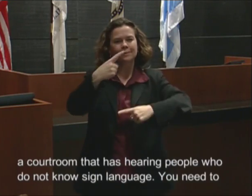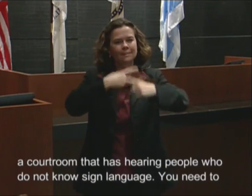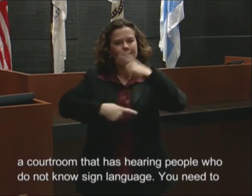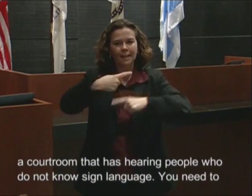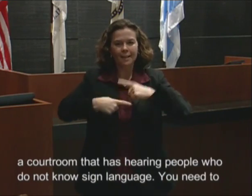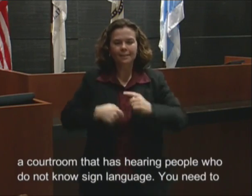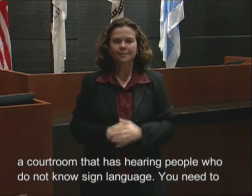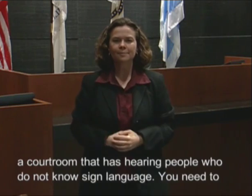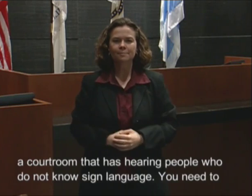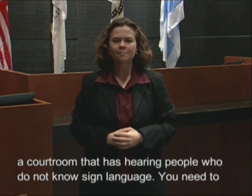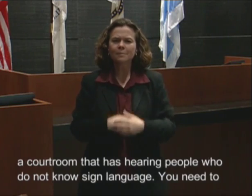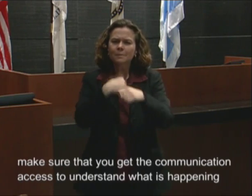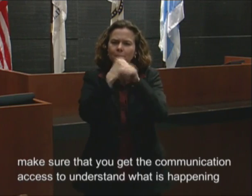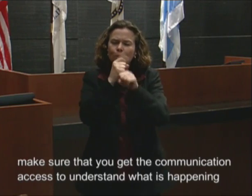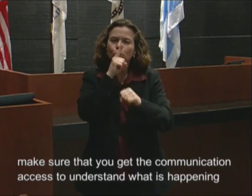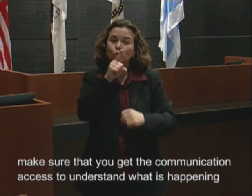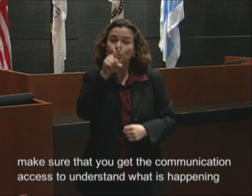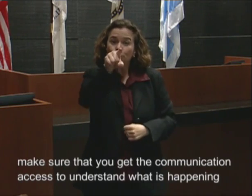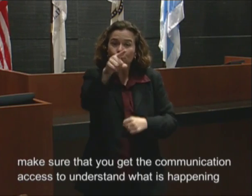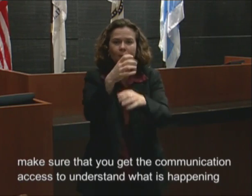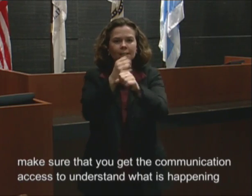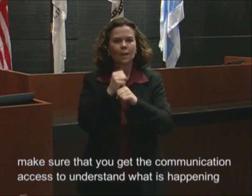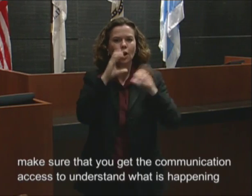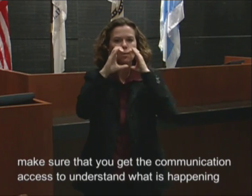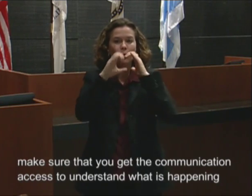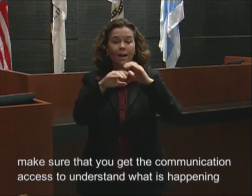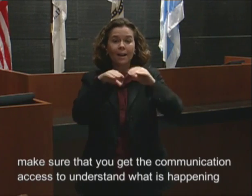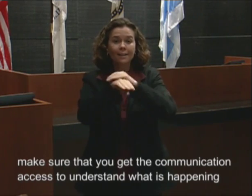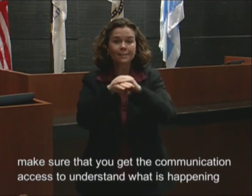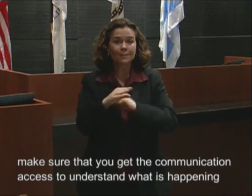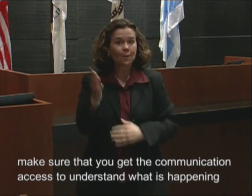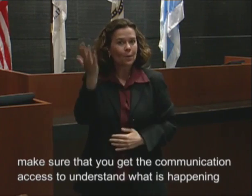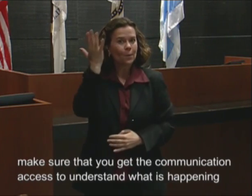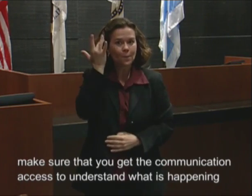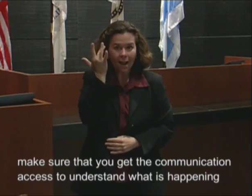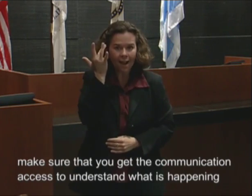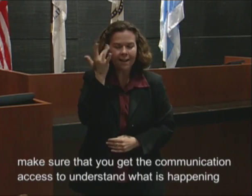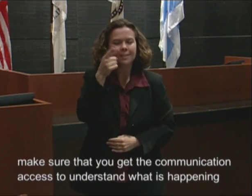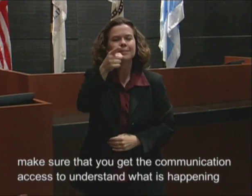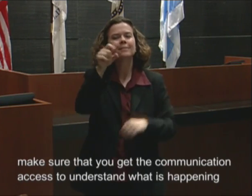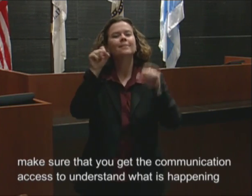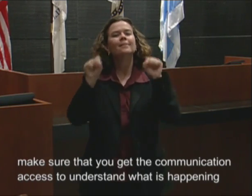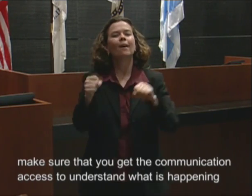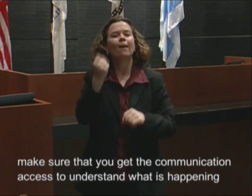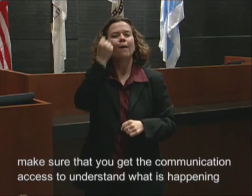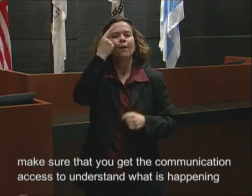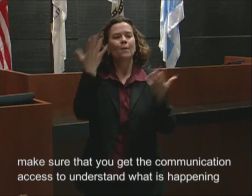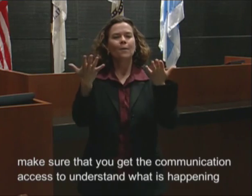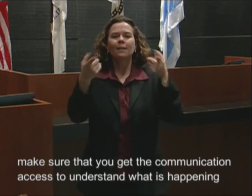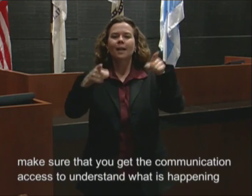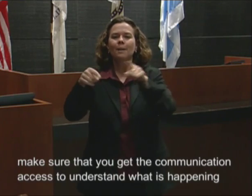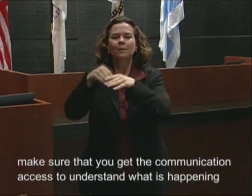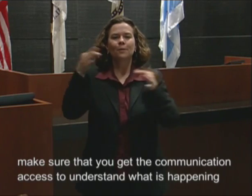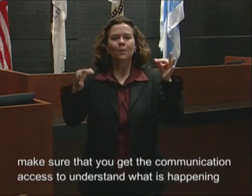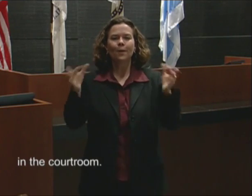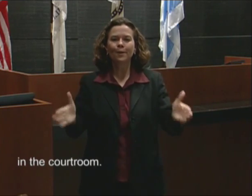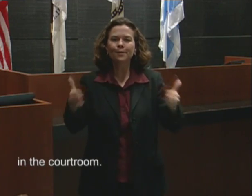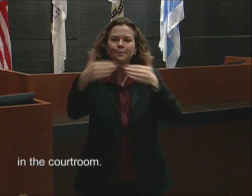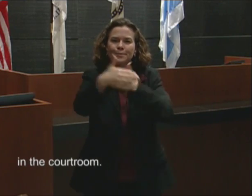sign language. You need to make sure that you get the communication access to understand what is happening in the courtroom.